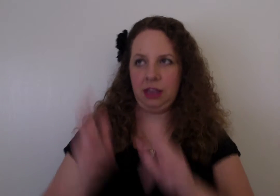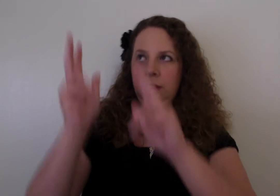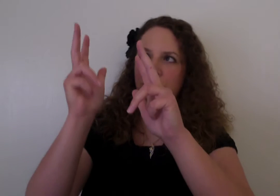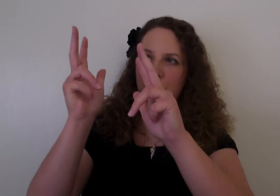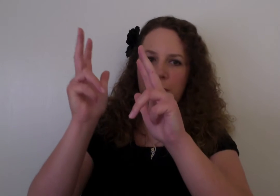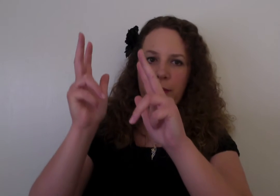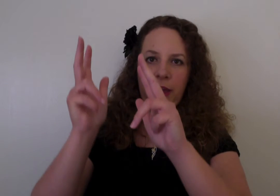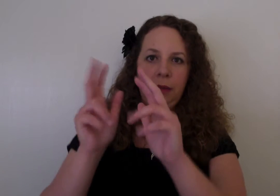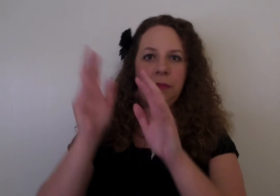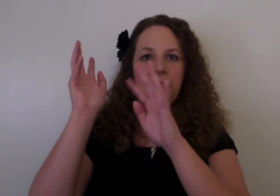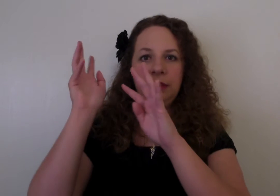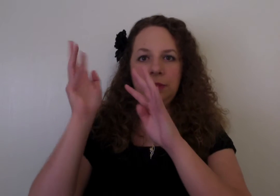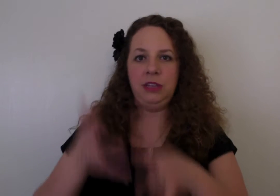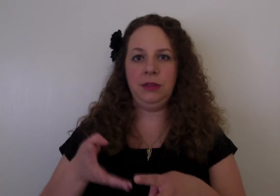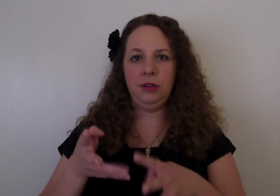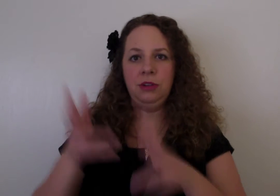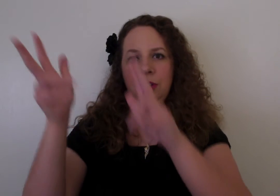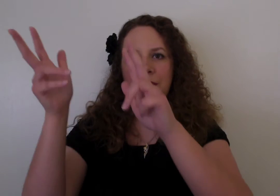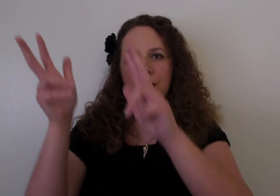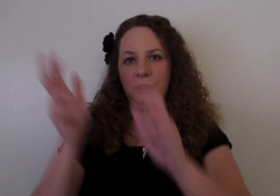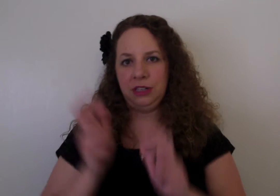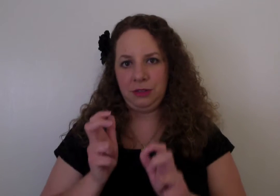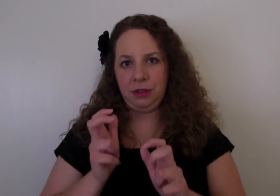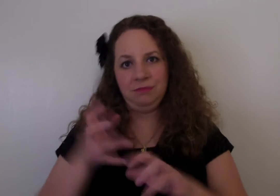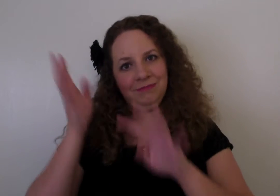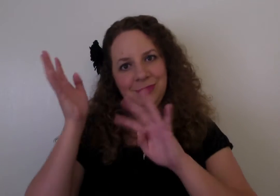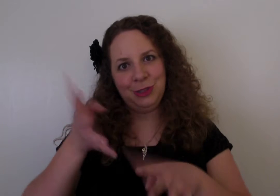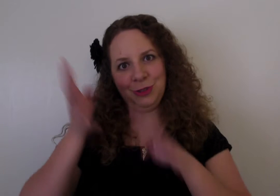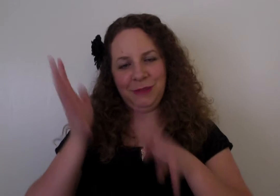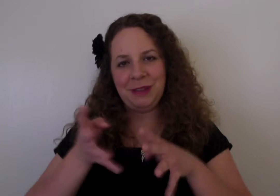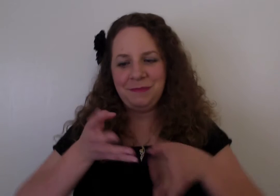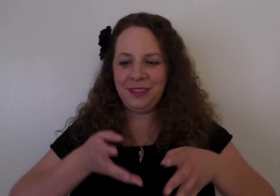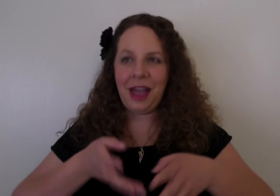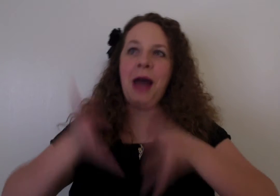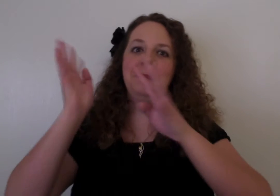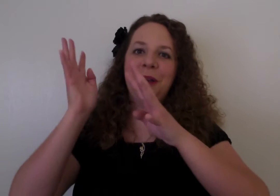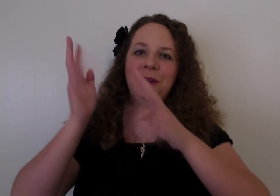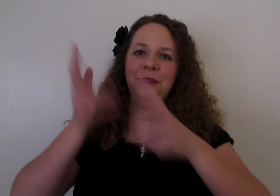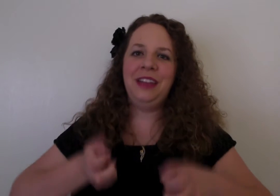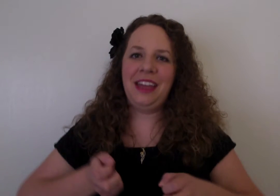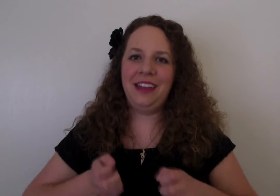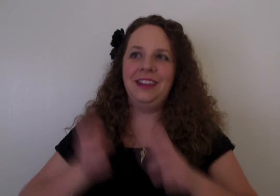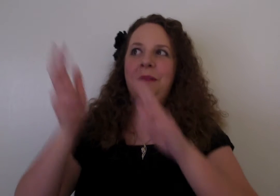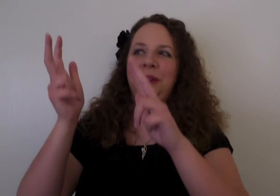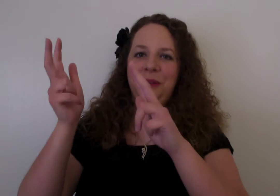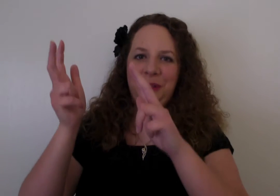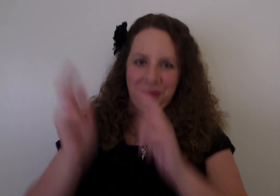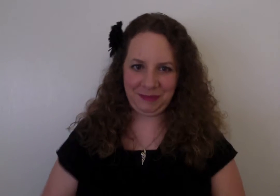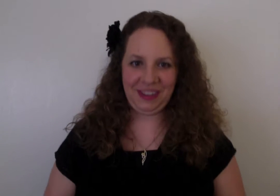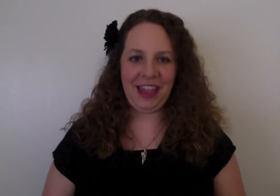shooting it back in a Okay. So download or download. Streaming. Upload and upload. Okay.